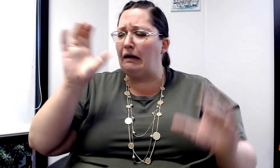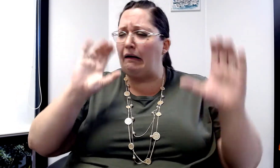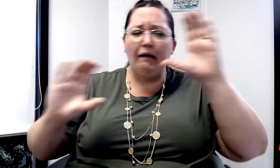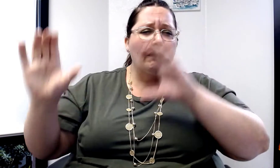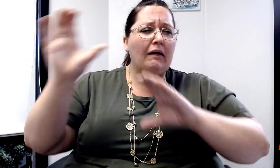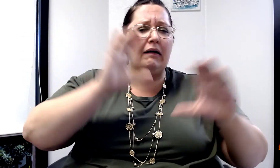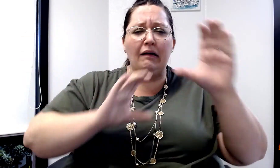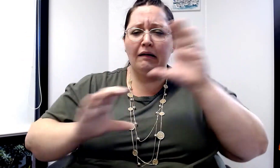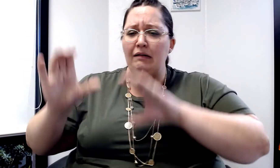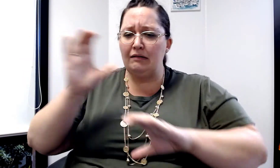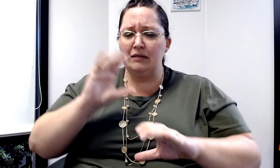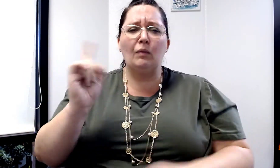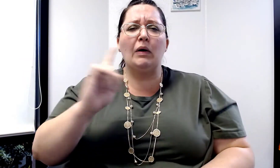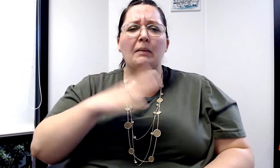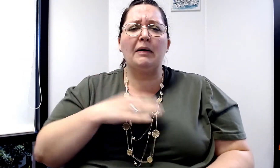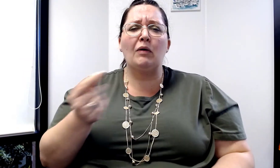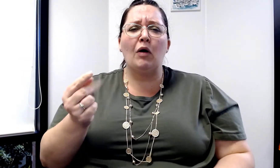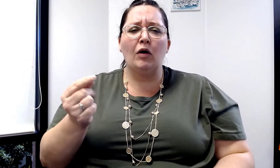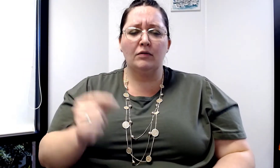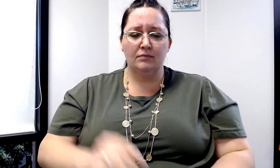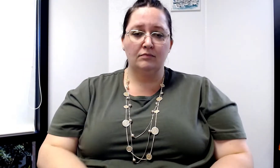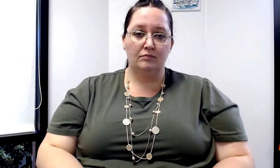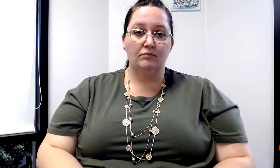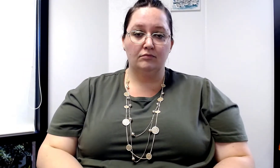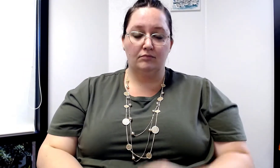ran away. I need to look for my dog. Right? Where's my dog?